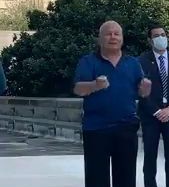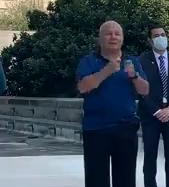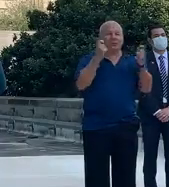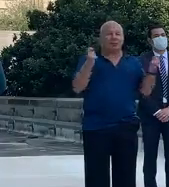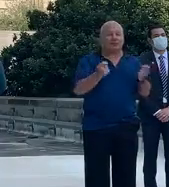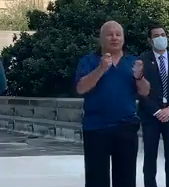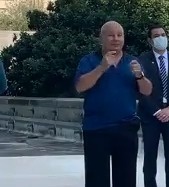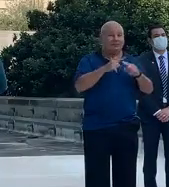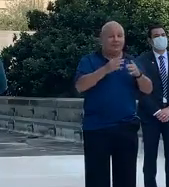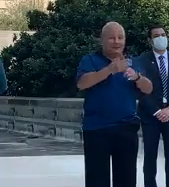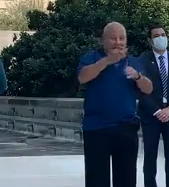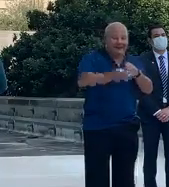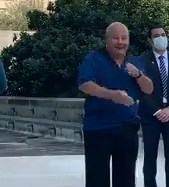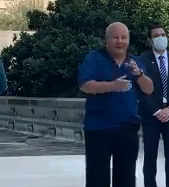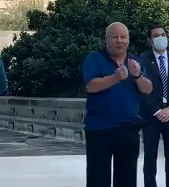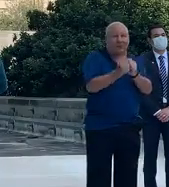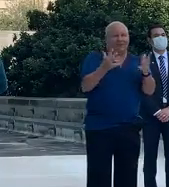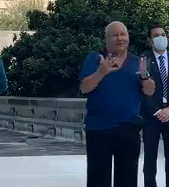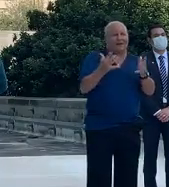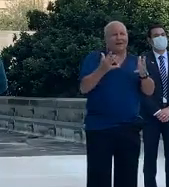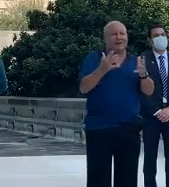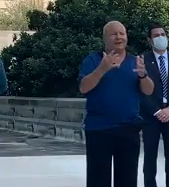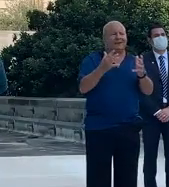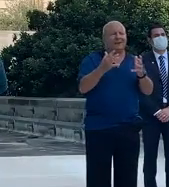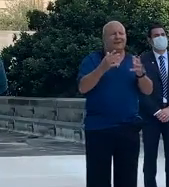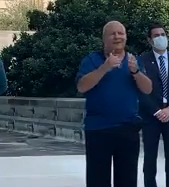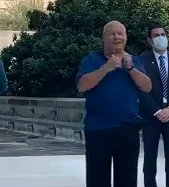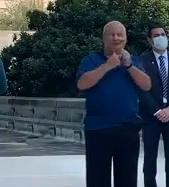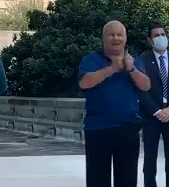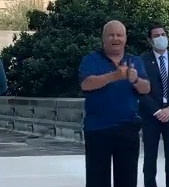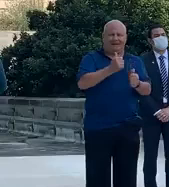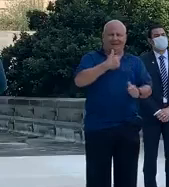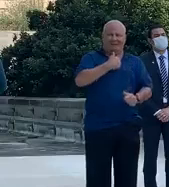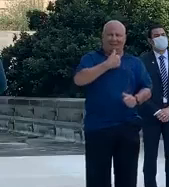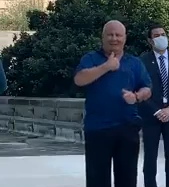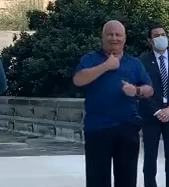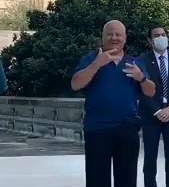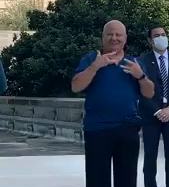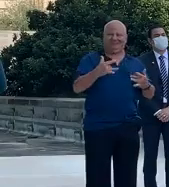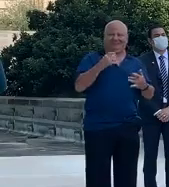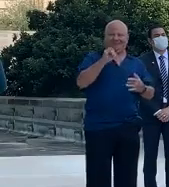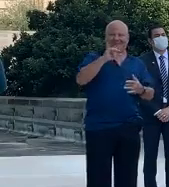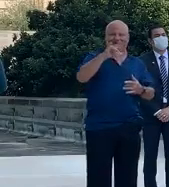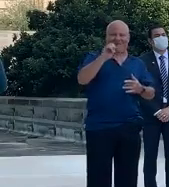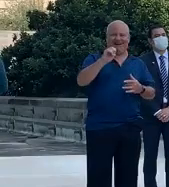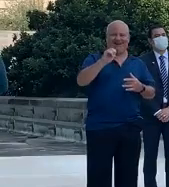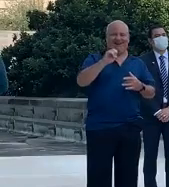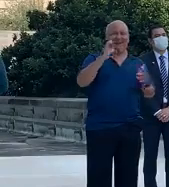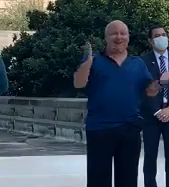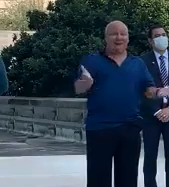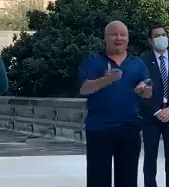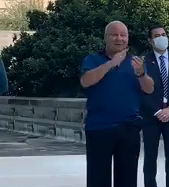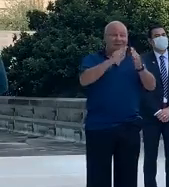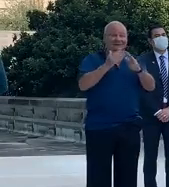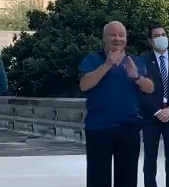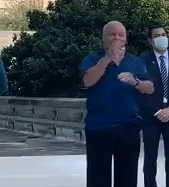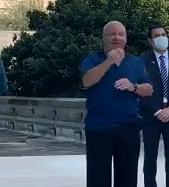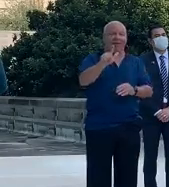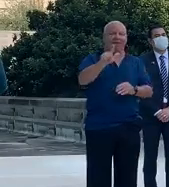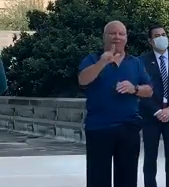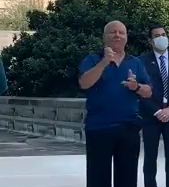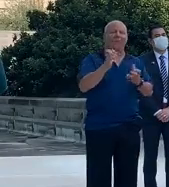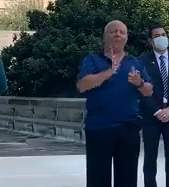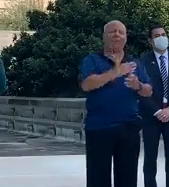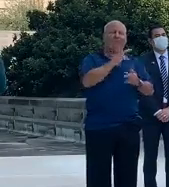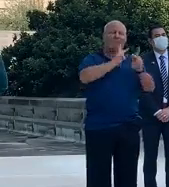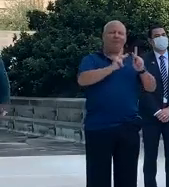could not end it without doing it in our own fashion, right here at City Hall, so that our people understand that this